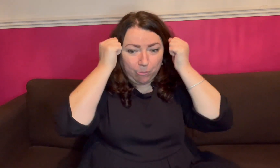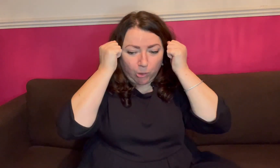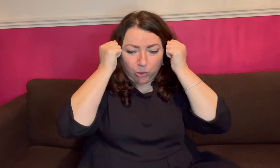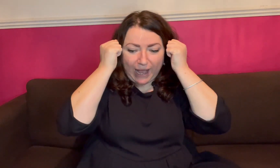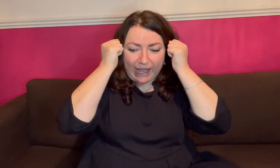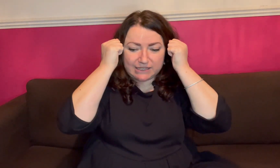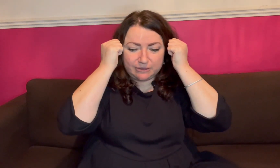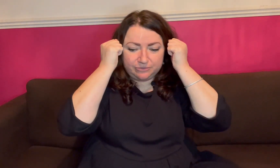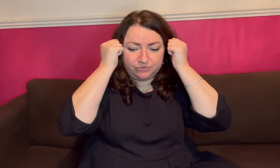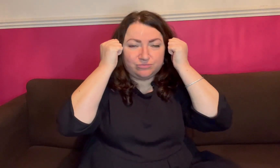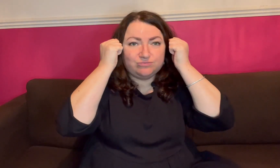bobble hat.